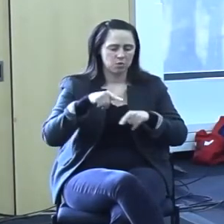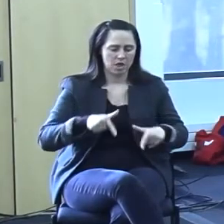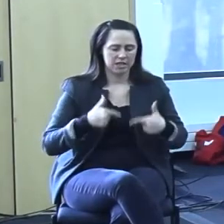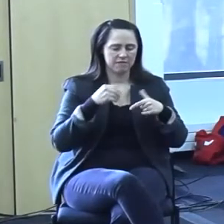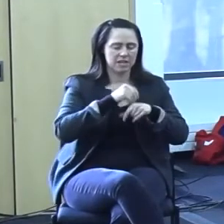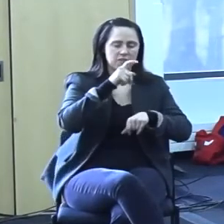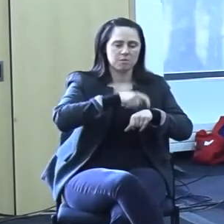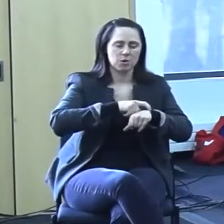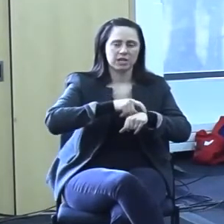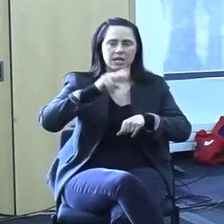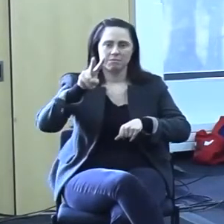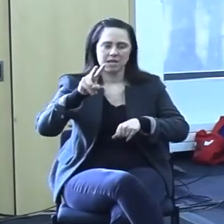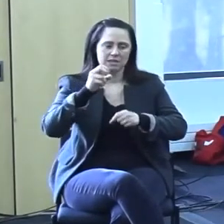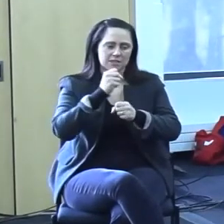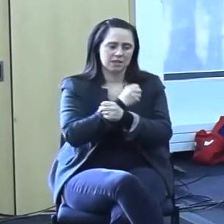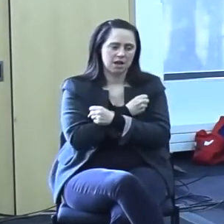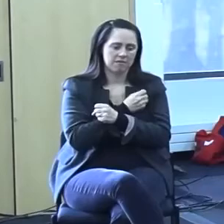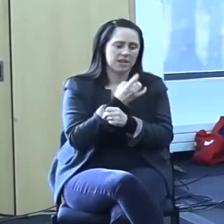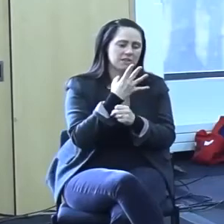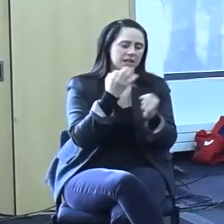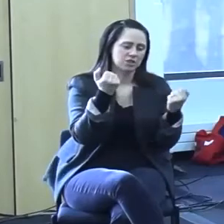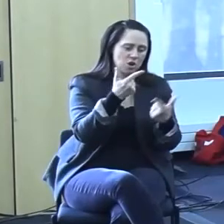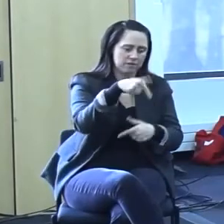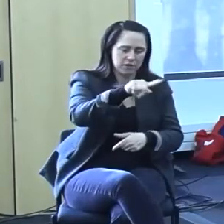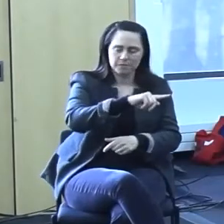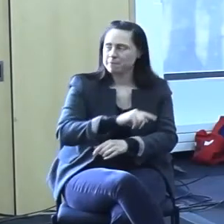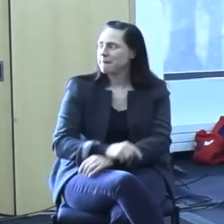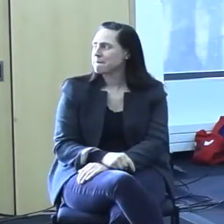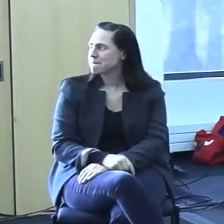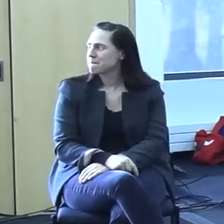moment? Peace, love, and light to all of you.